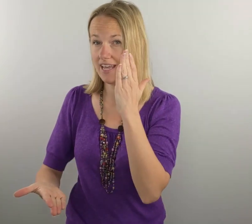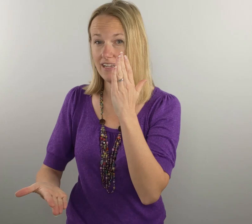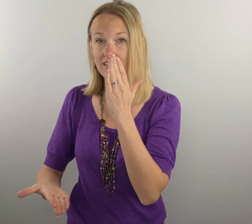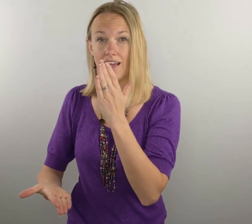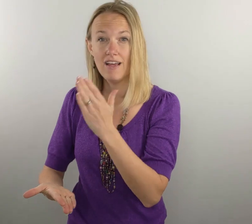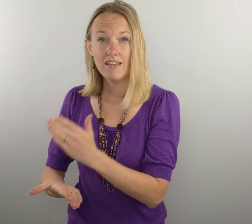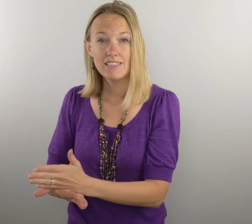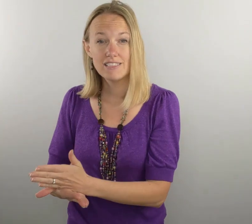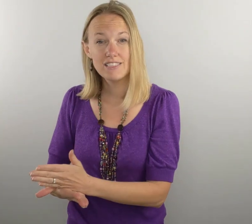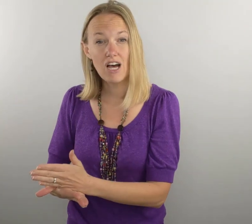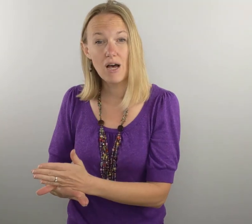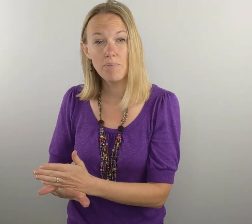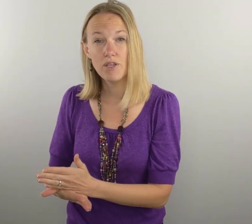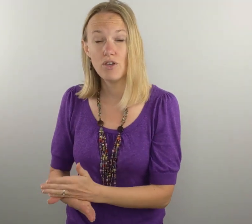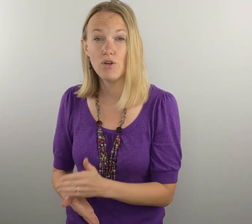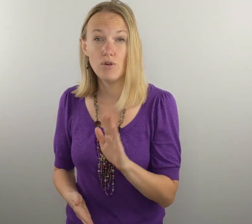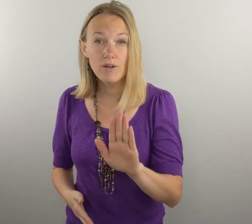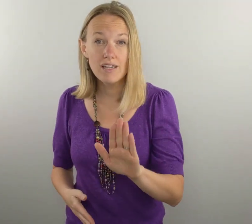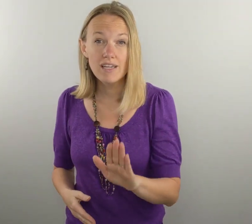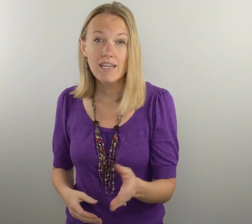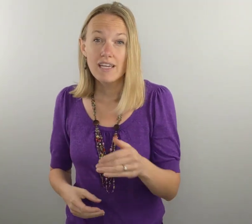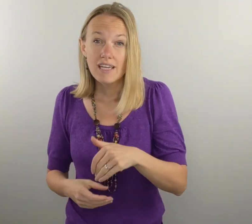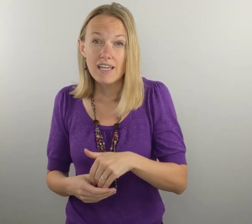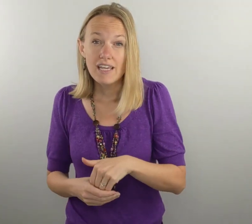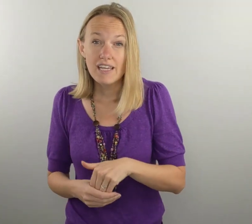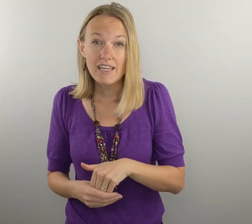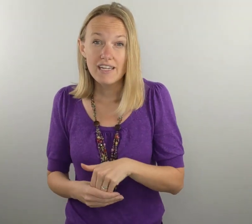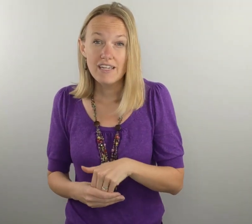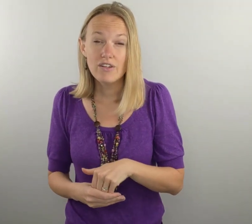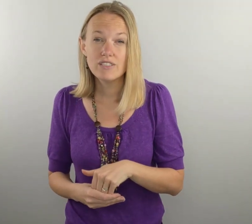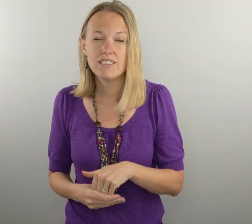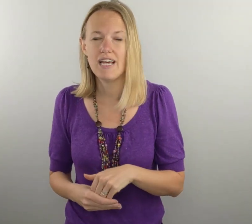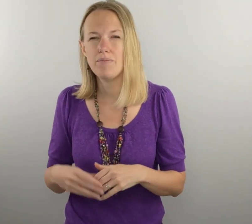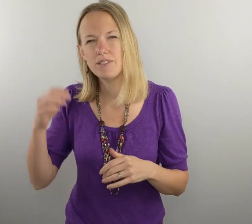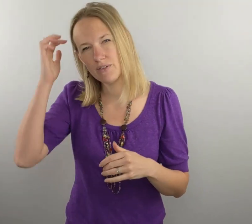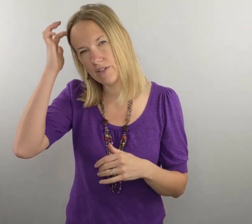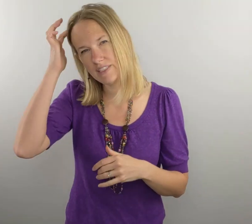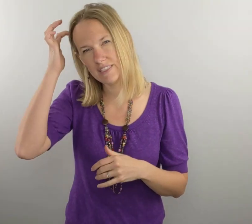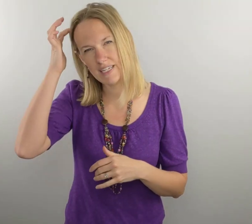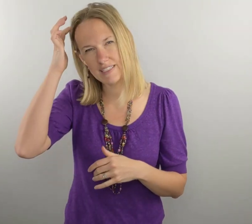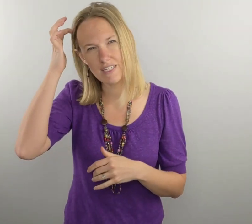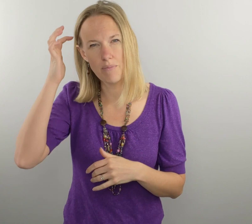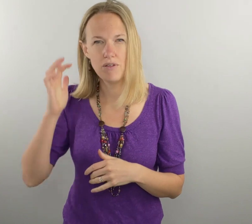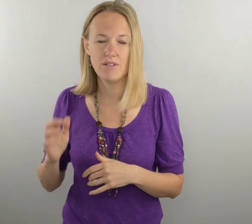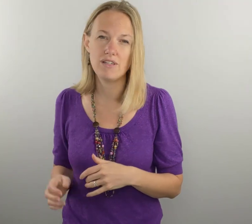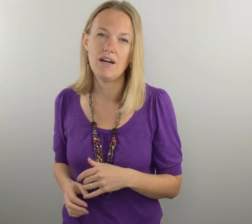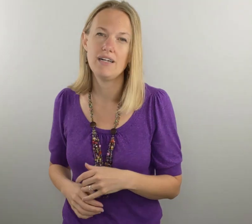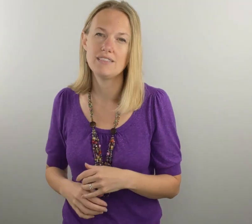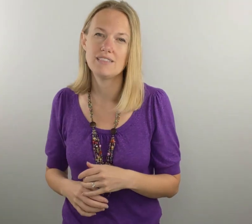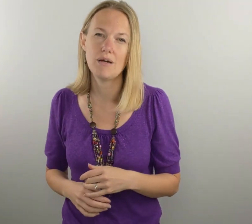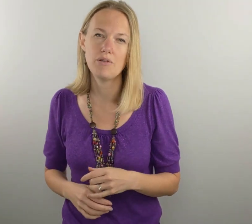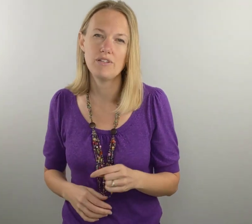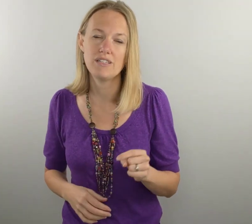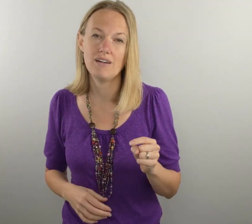hand. Stop you in your steps. So you can just say stop you in